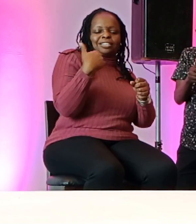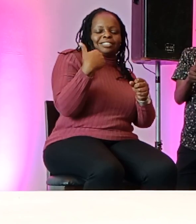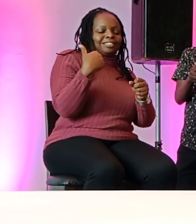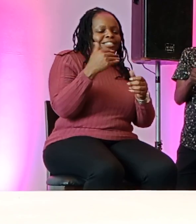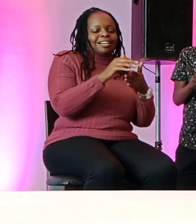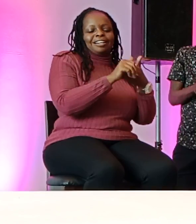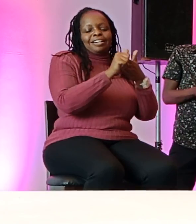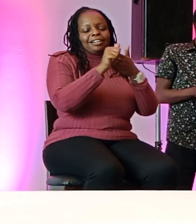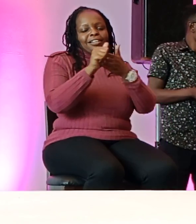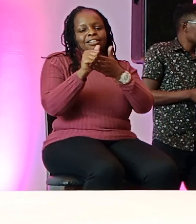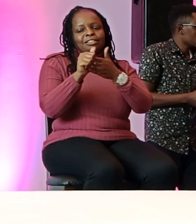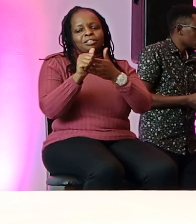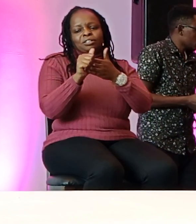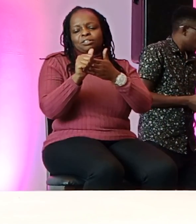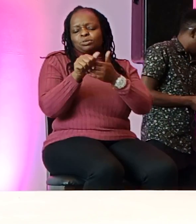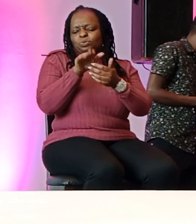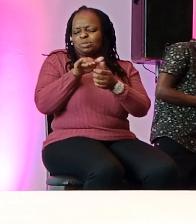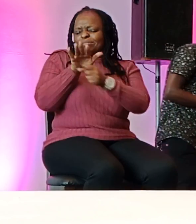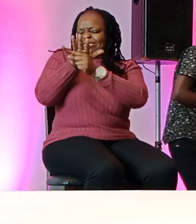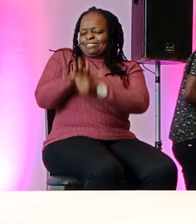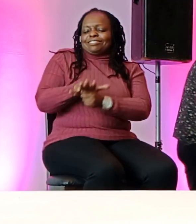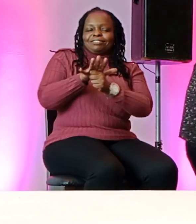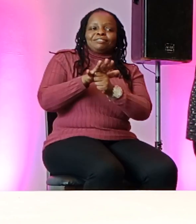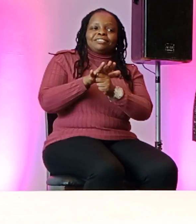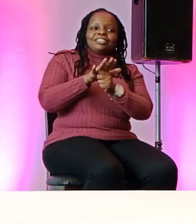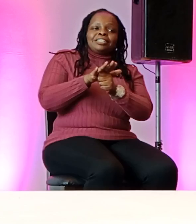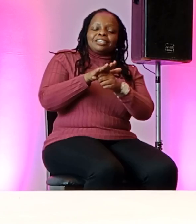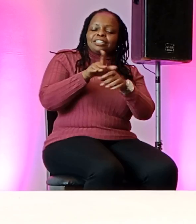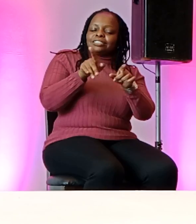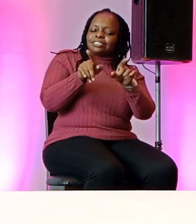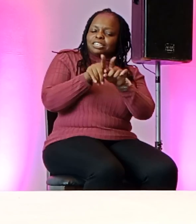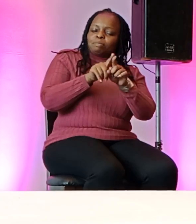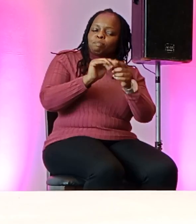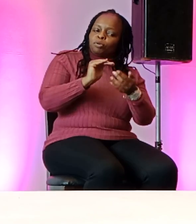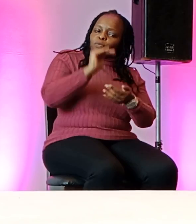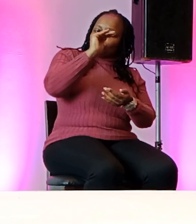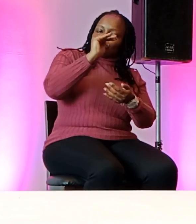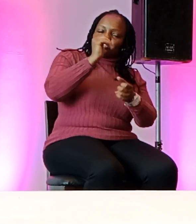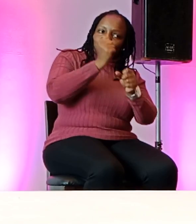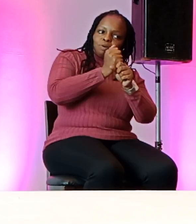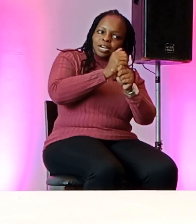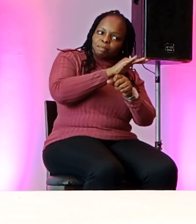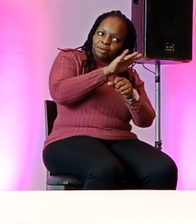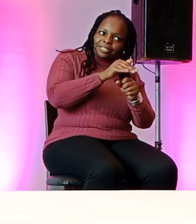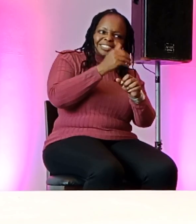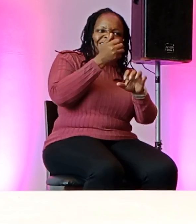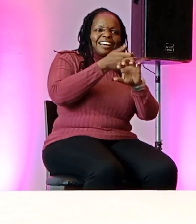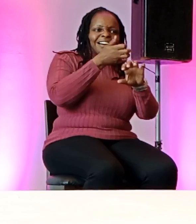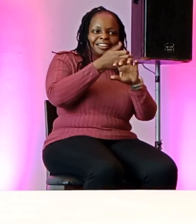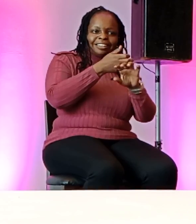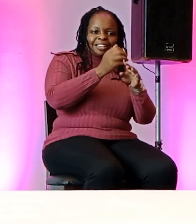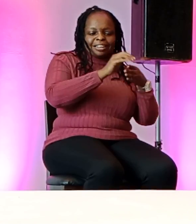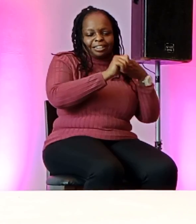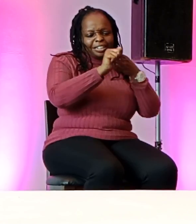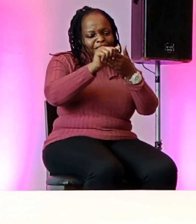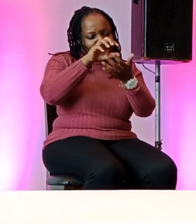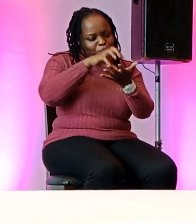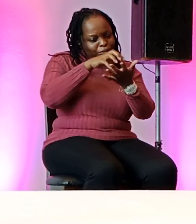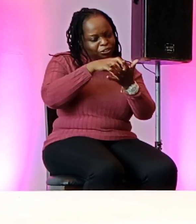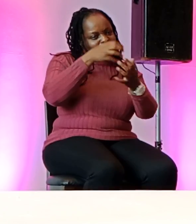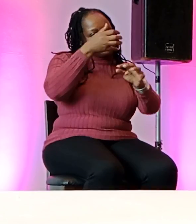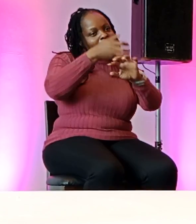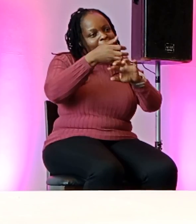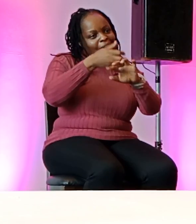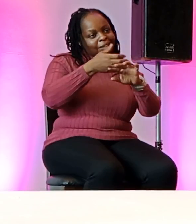led to bypassing of women in promotion at the workplace, in leadership positions. And I want you